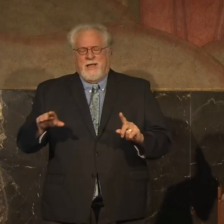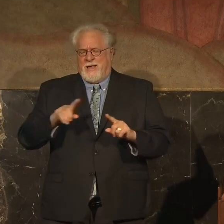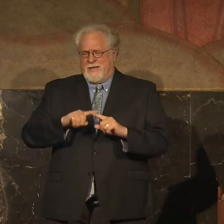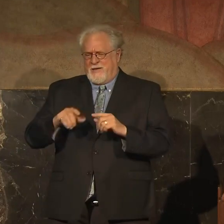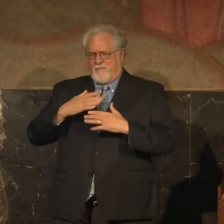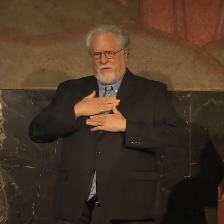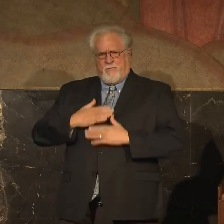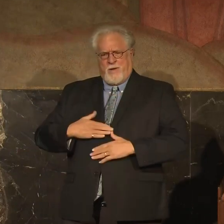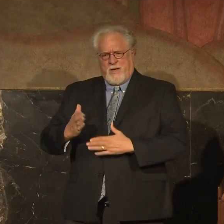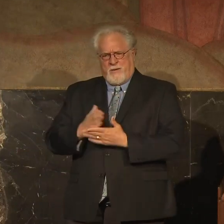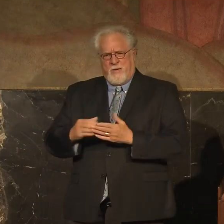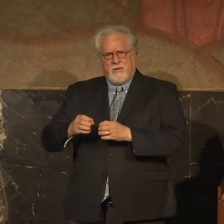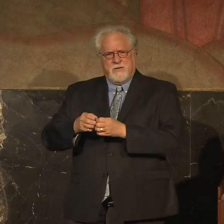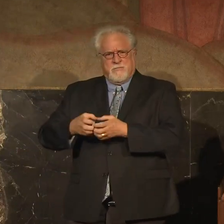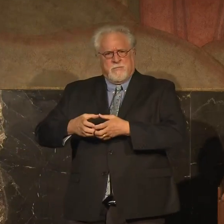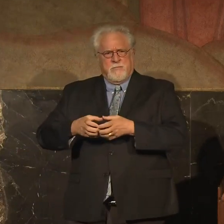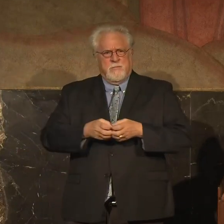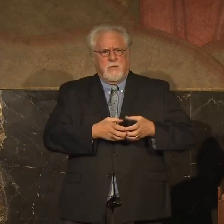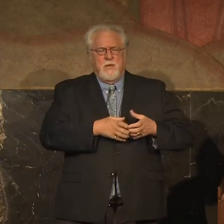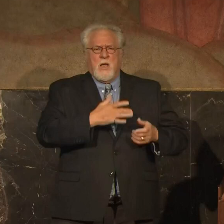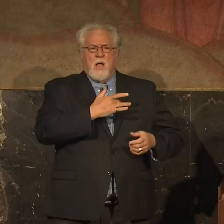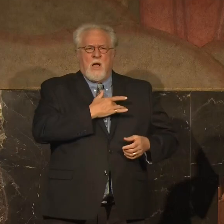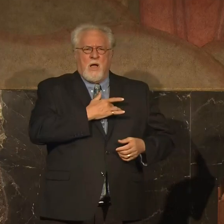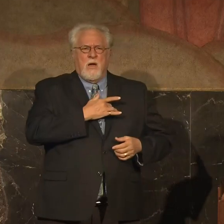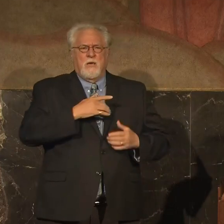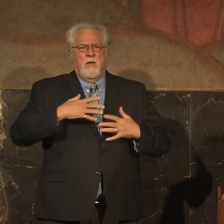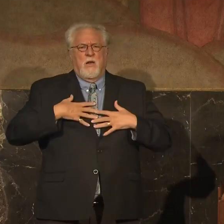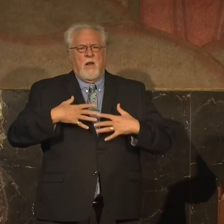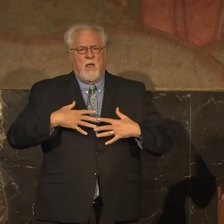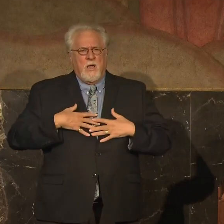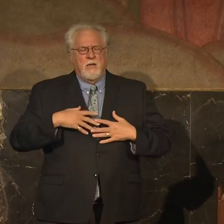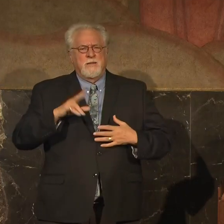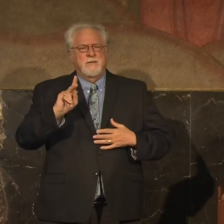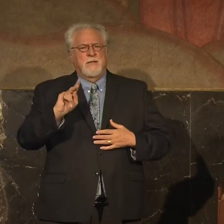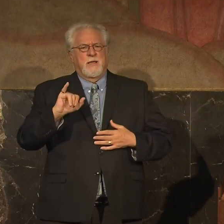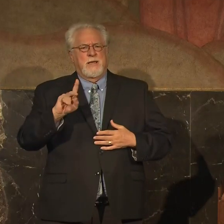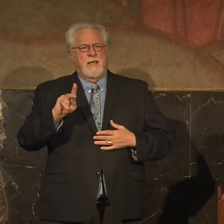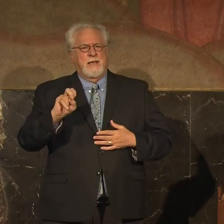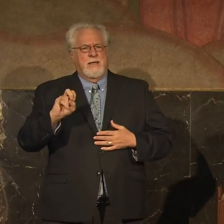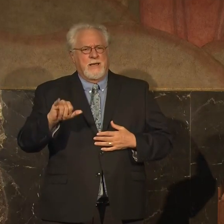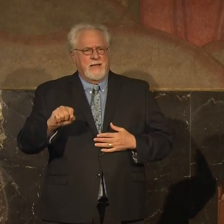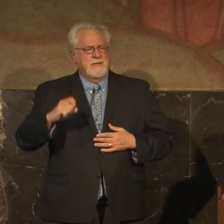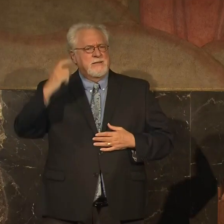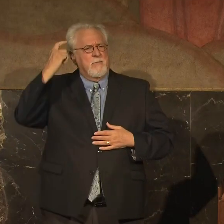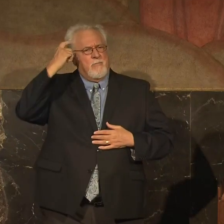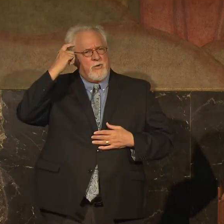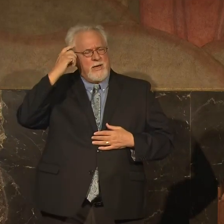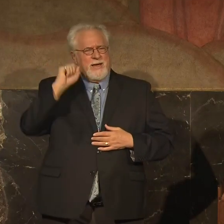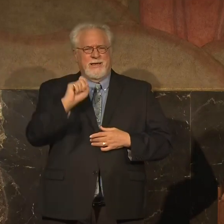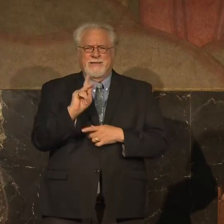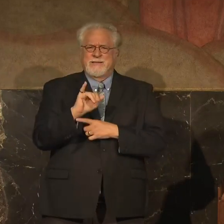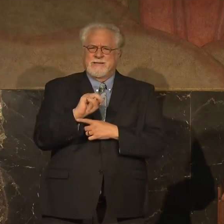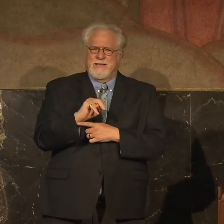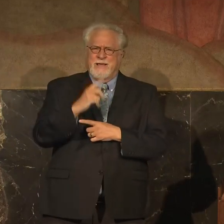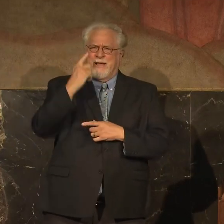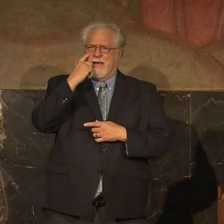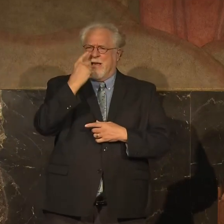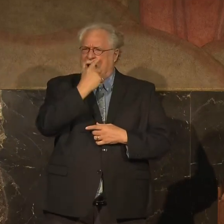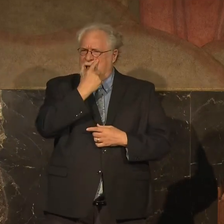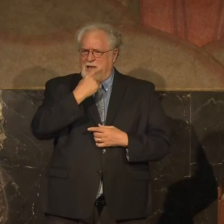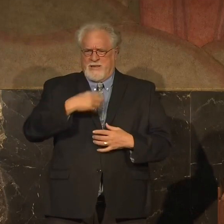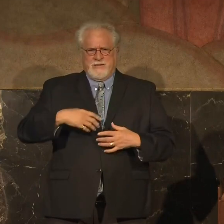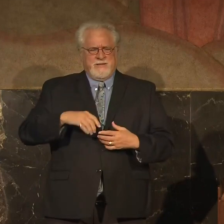can become inflamed, including the heart, the lungs, the kidneys, brain, skin, eyes, gastrointestinal